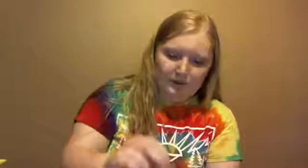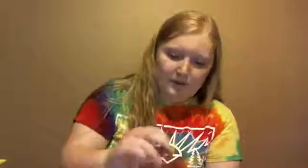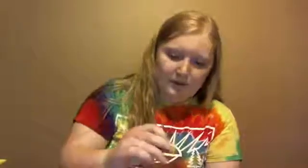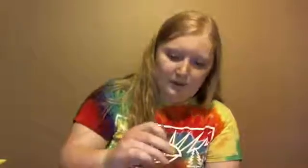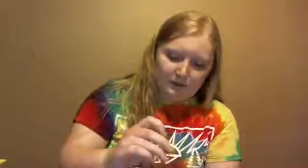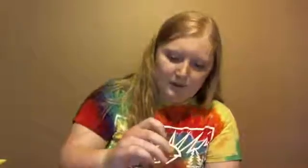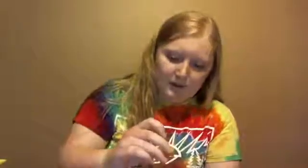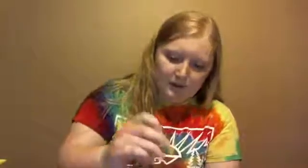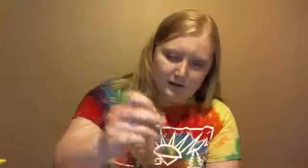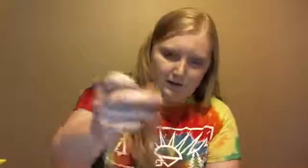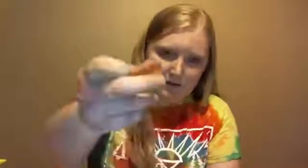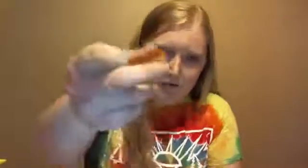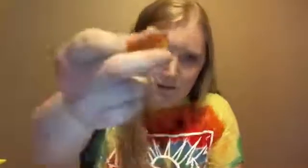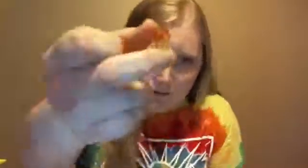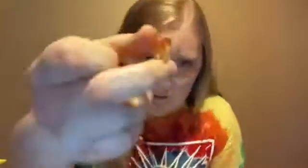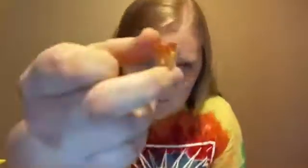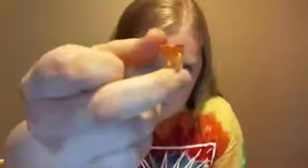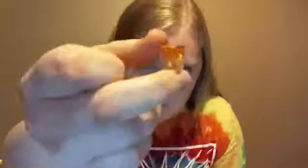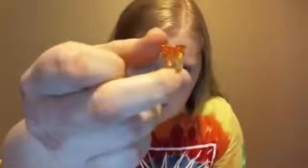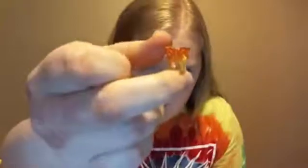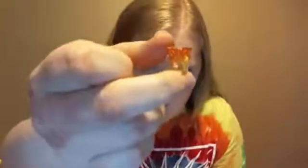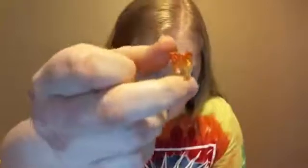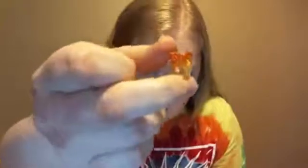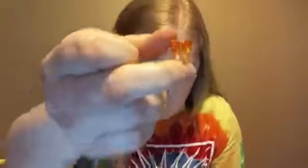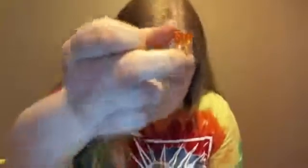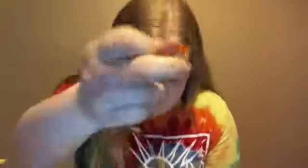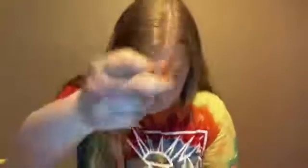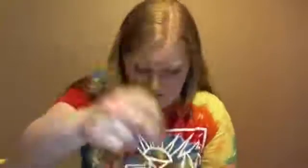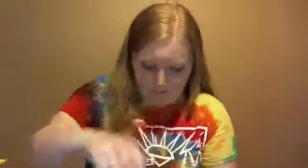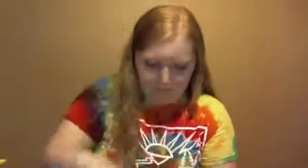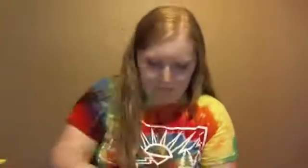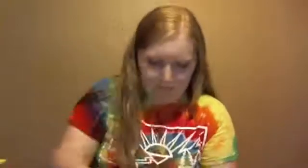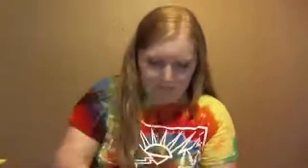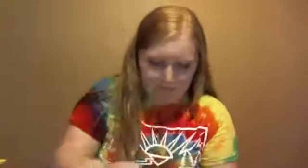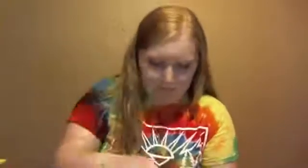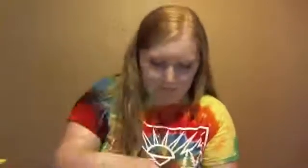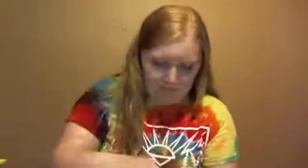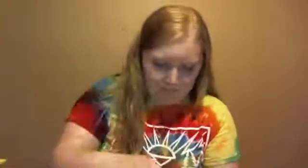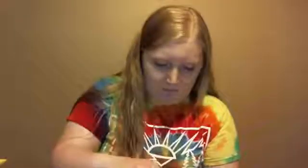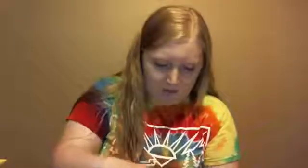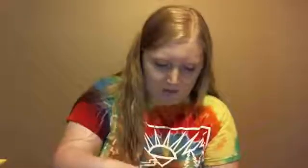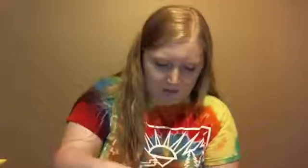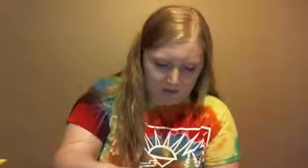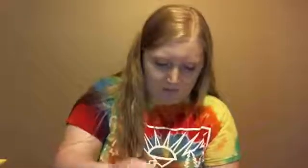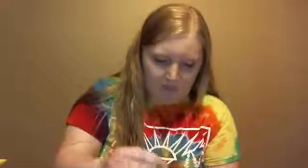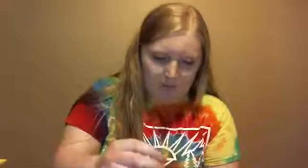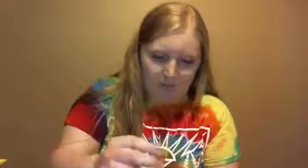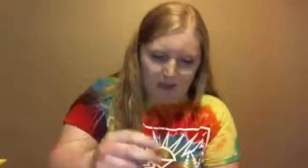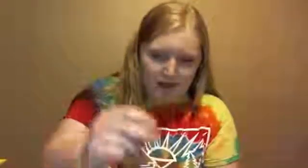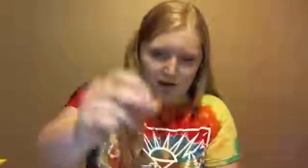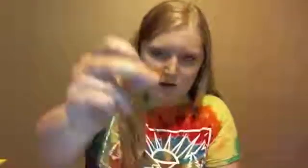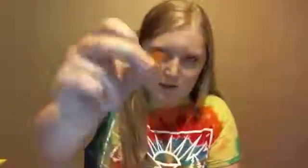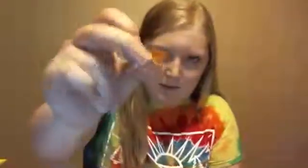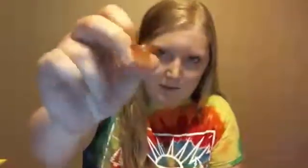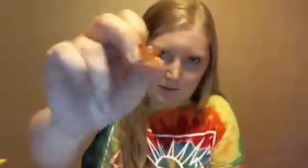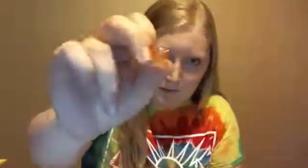Then this one is a little butterfly, and it has a little match on this one.